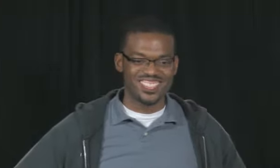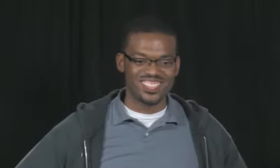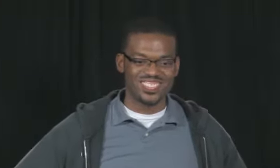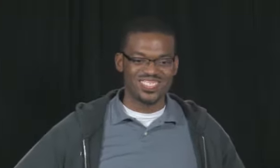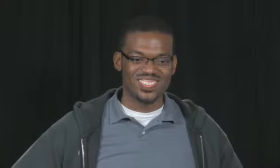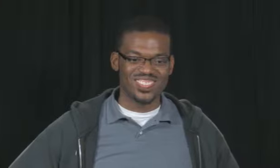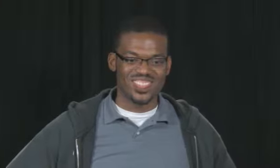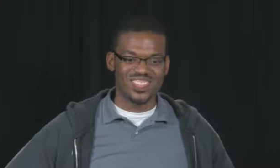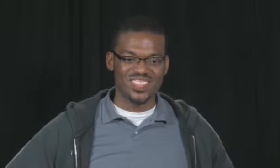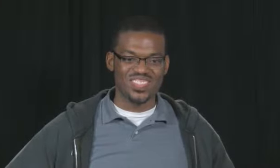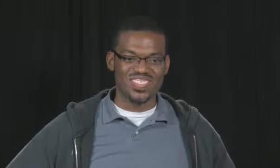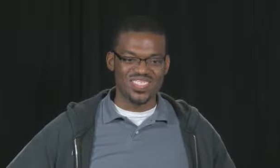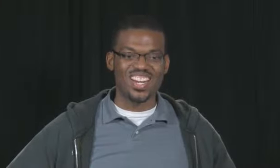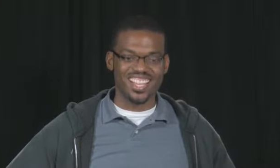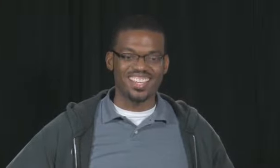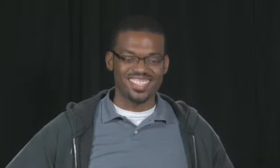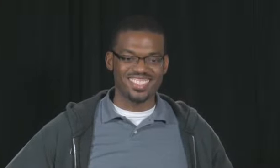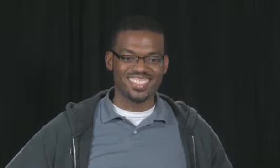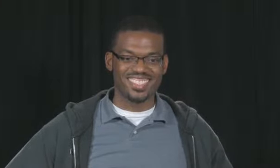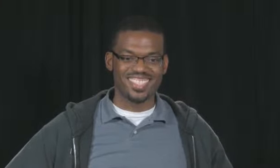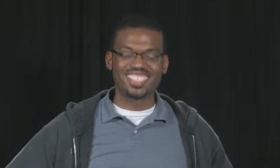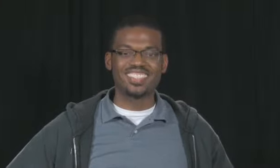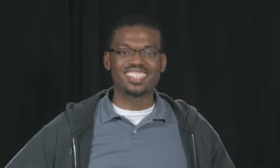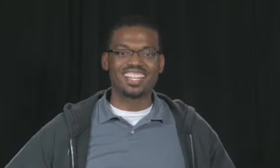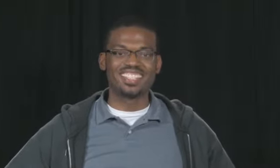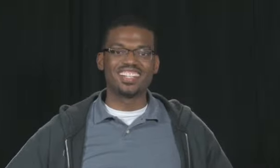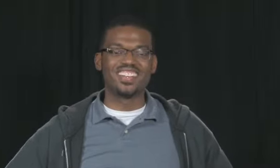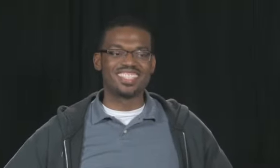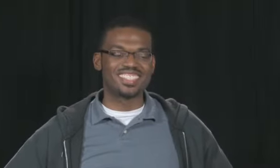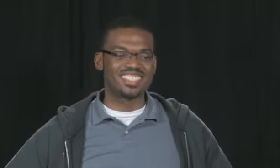I mean, I'm just doing it the opposite, right? Right, yeah. It's interesting to hear it that way, because